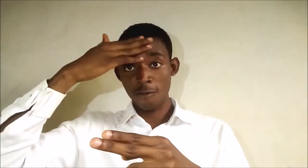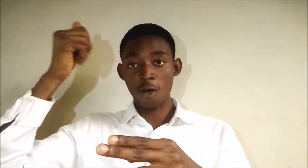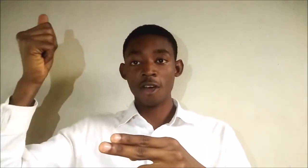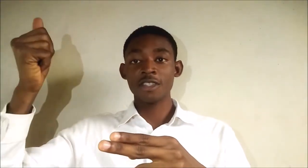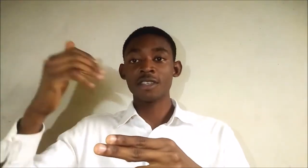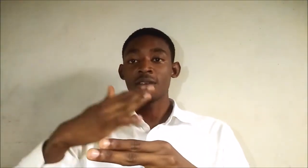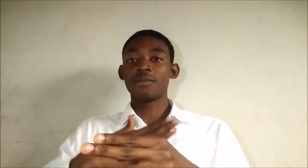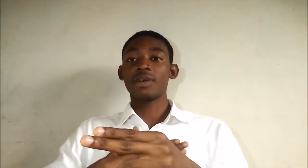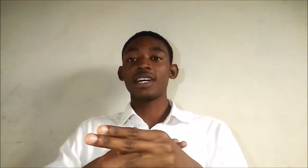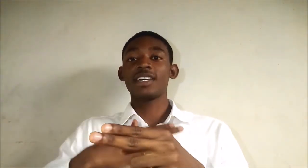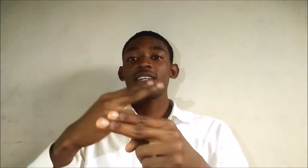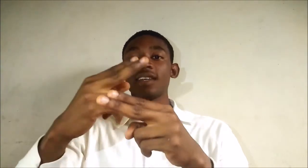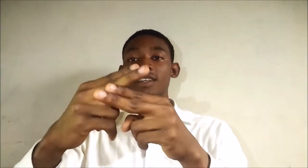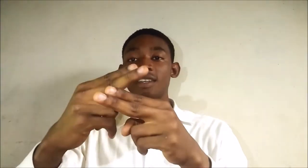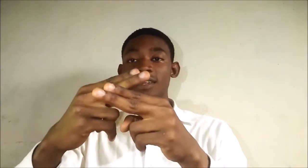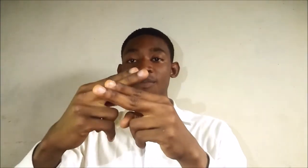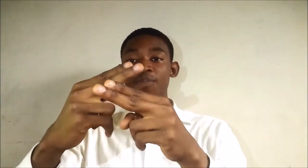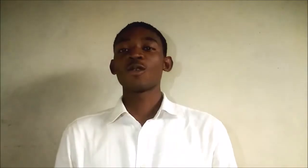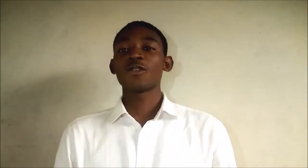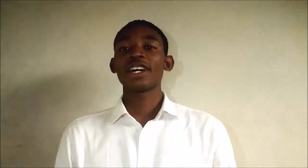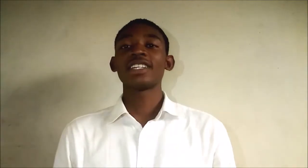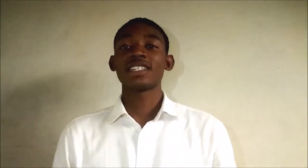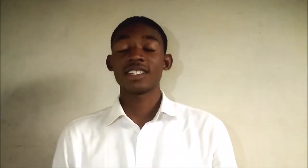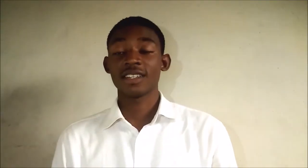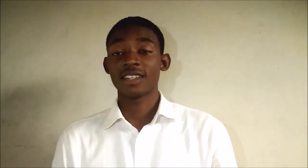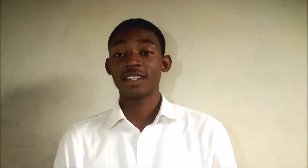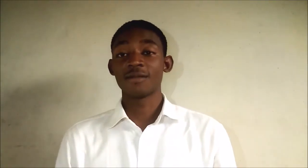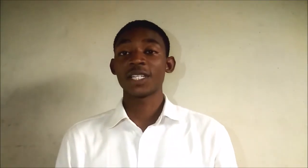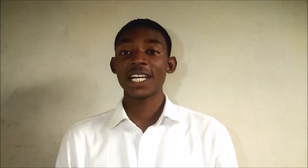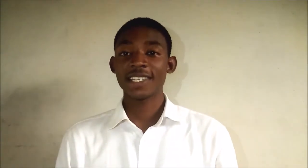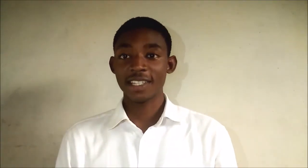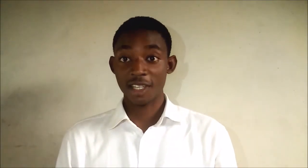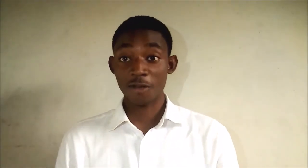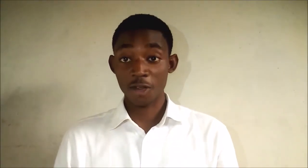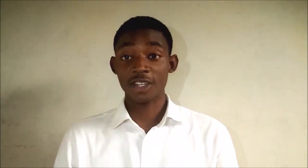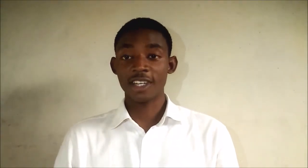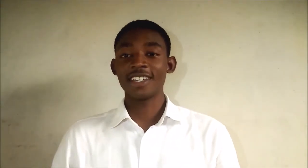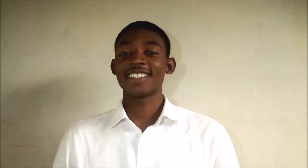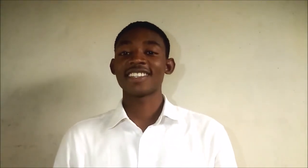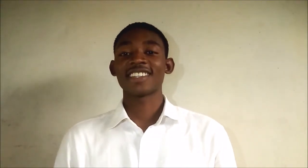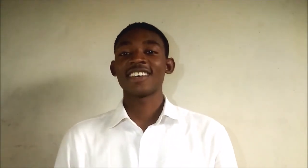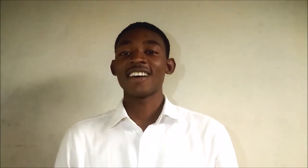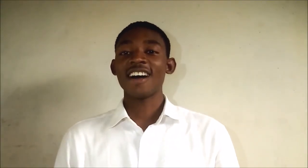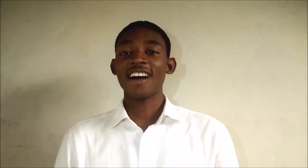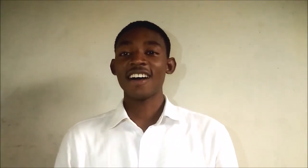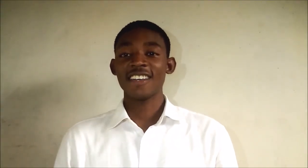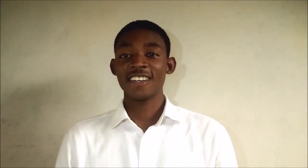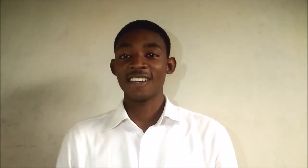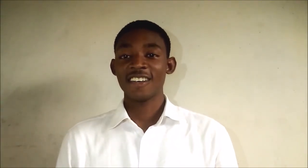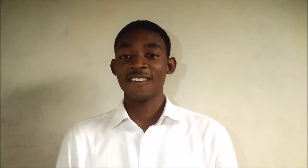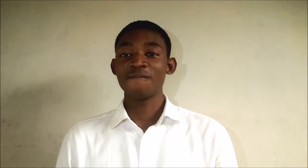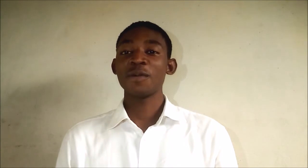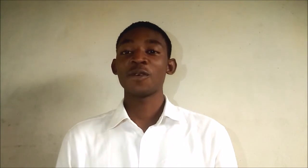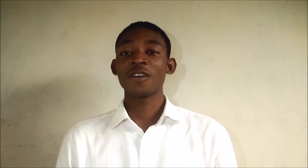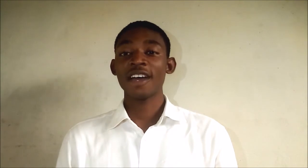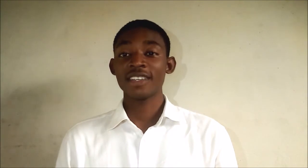forgot my name. Finally, the last sentence for today is I memorize